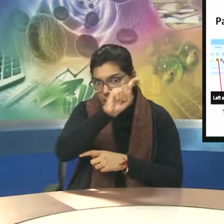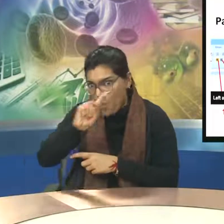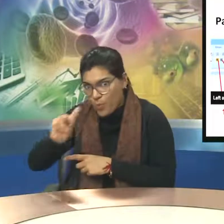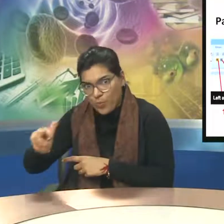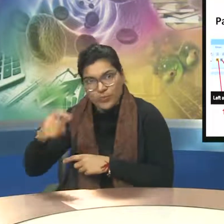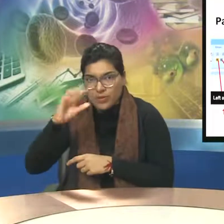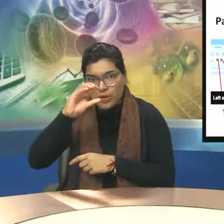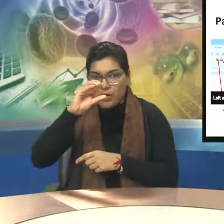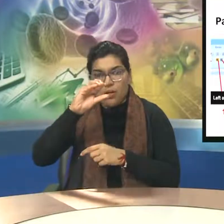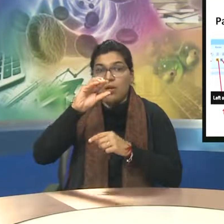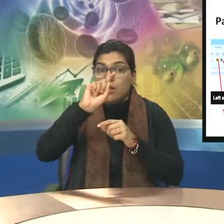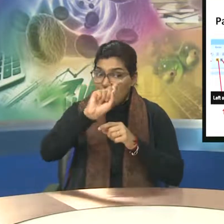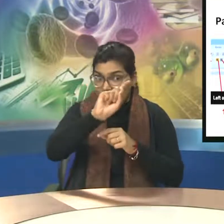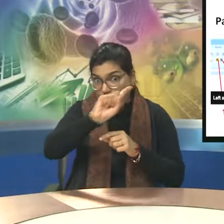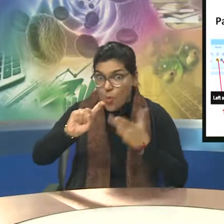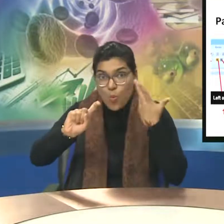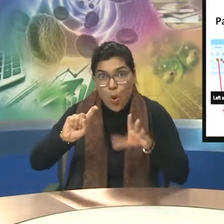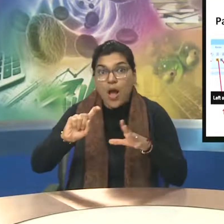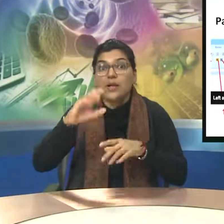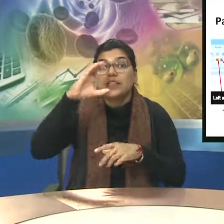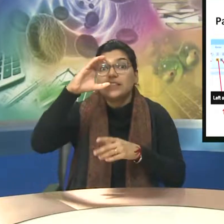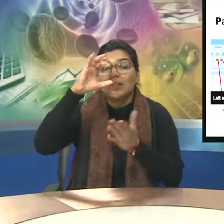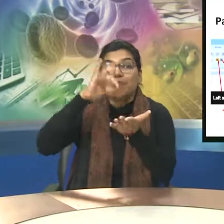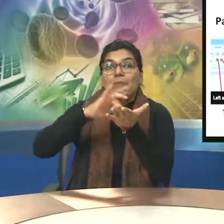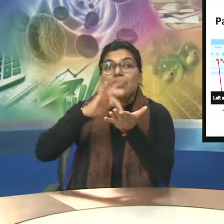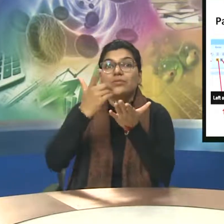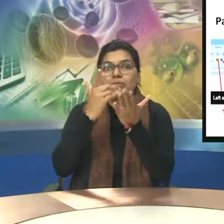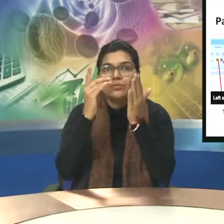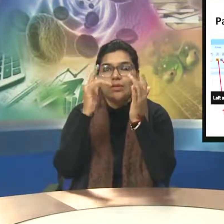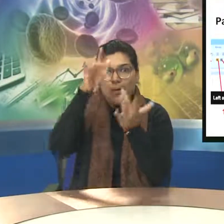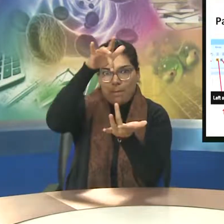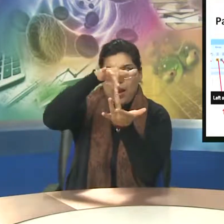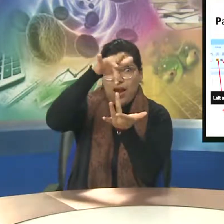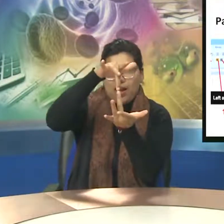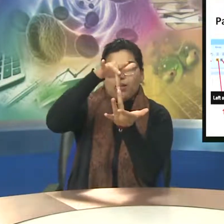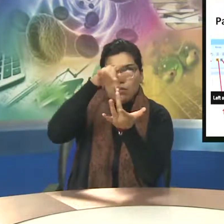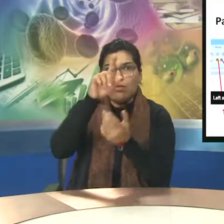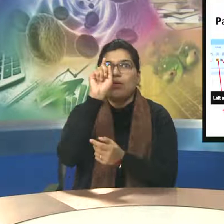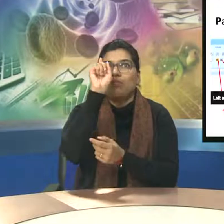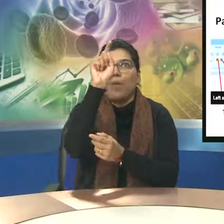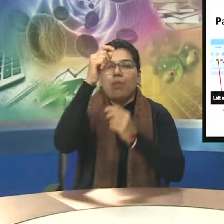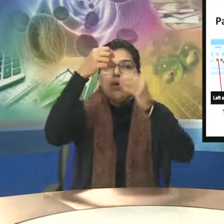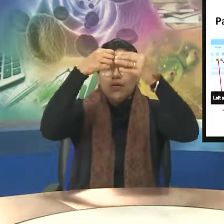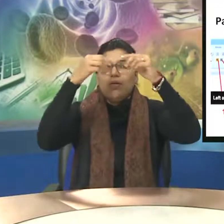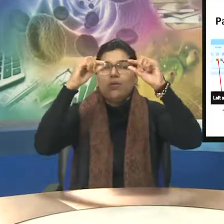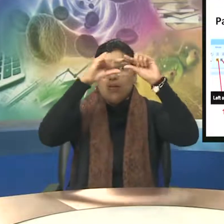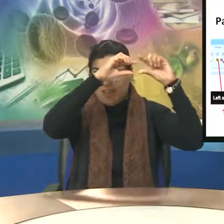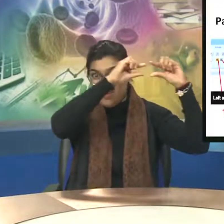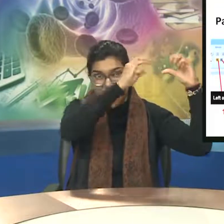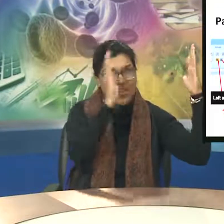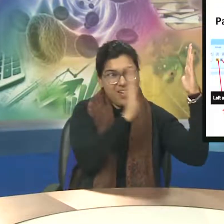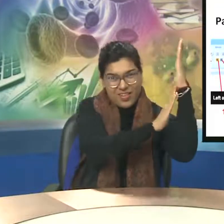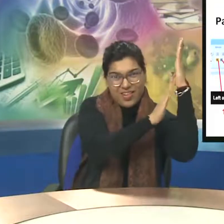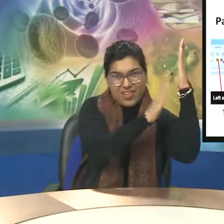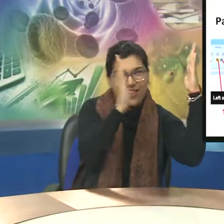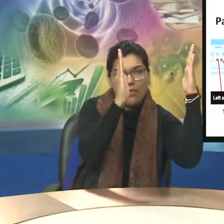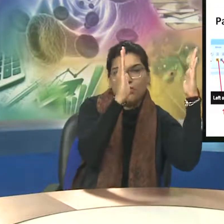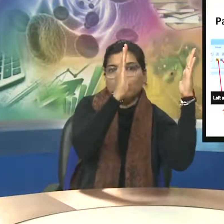want the same paragraph in center, you have to click on the center align, that is on the